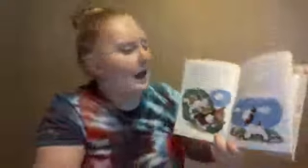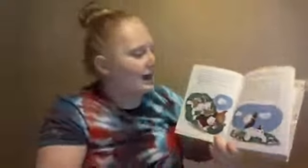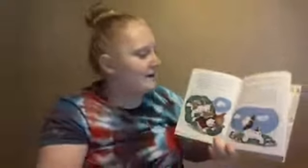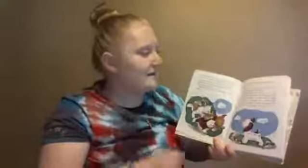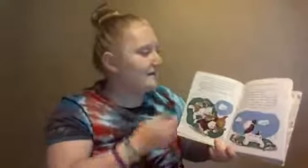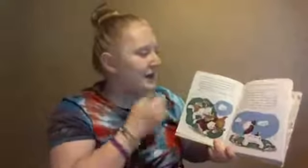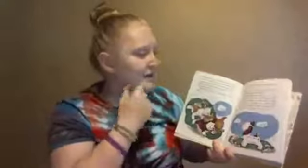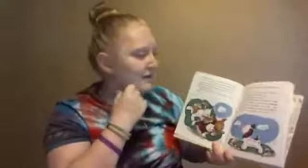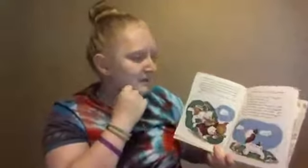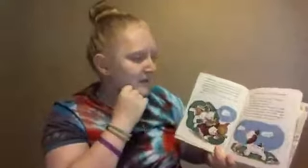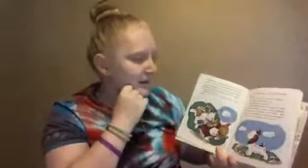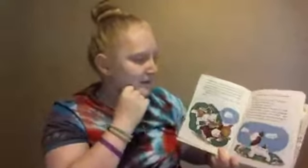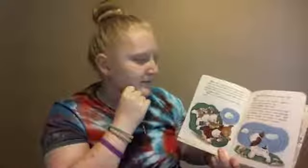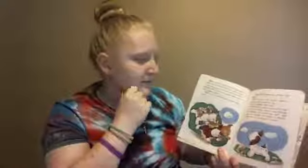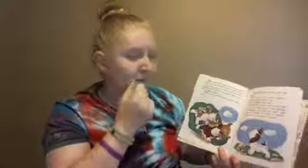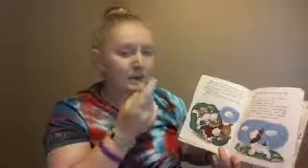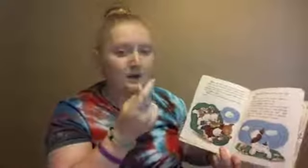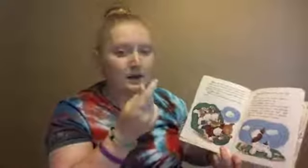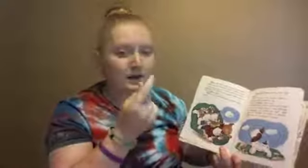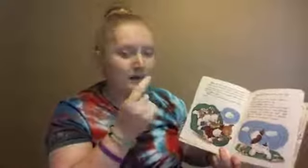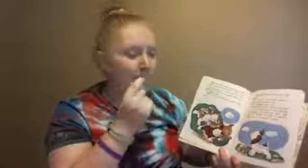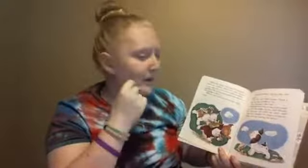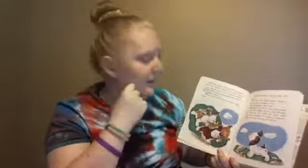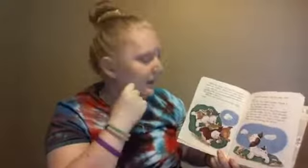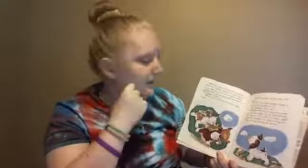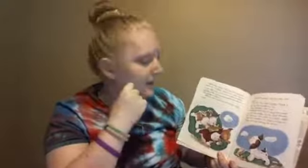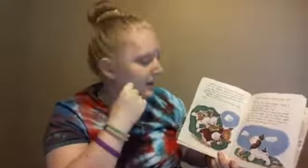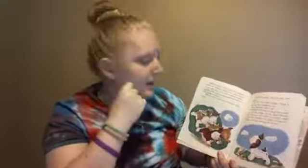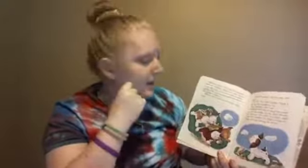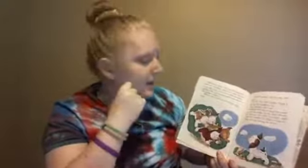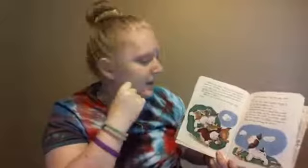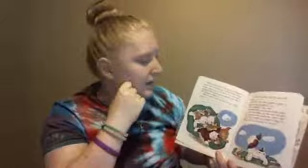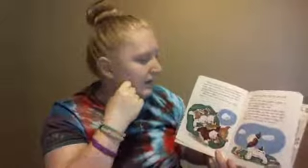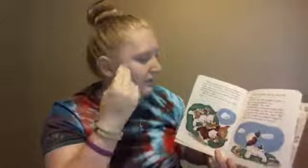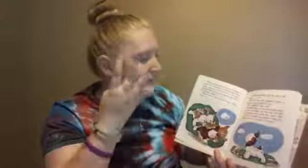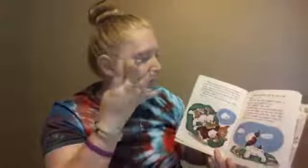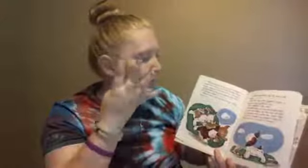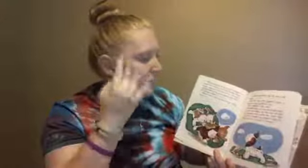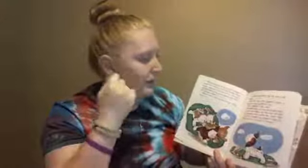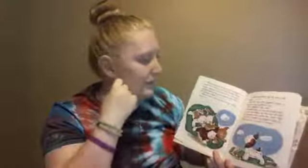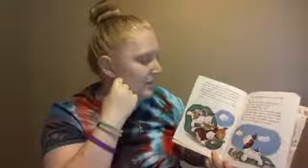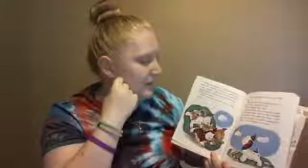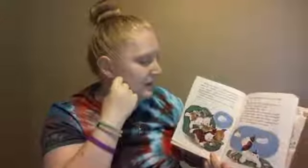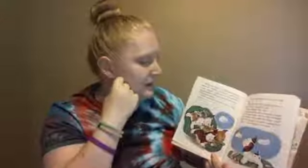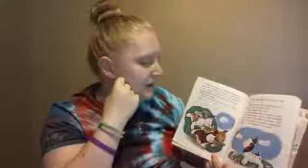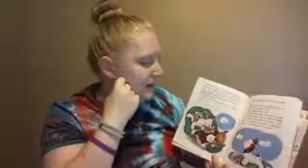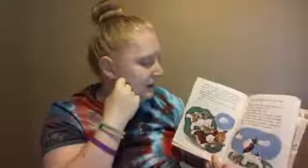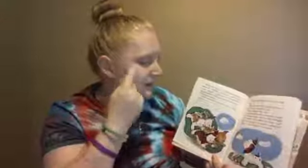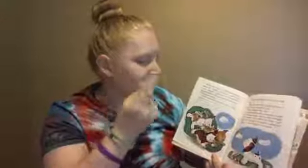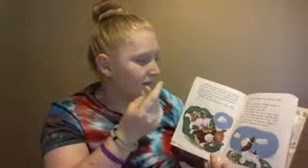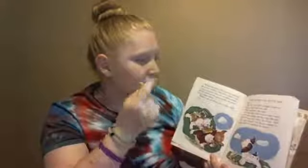I smell something, said the Pokey little puppy. Then the 4 little puppies began to